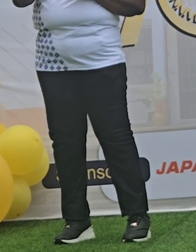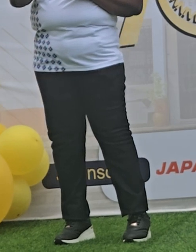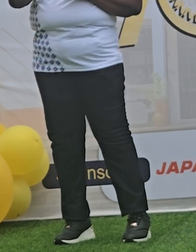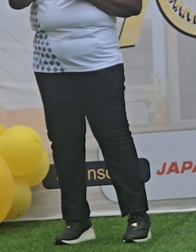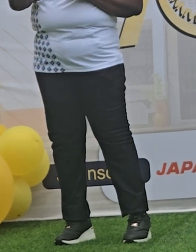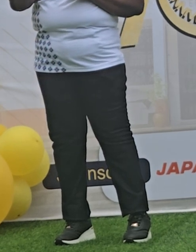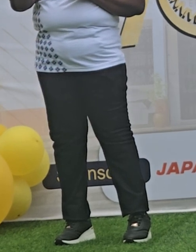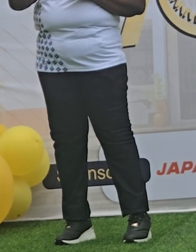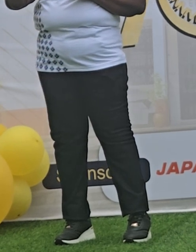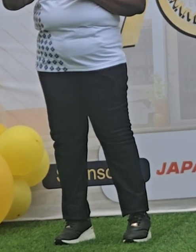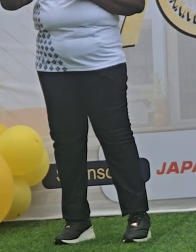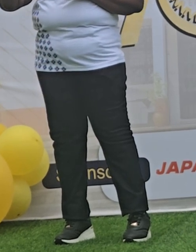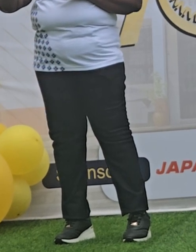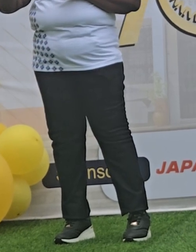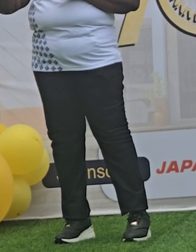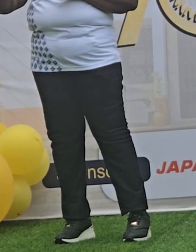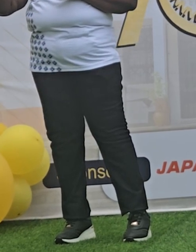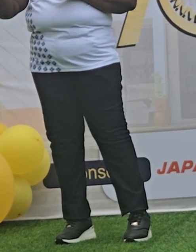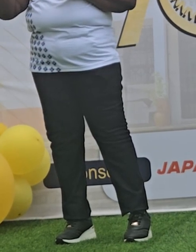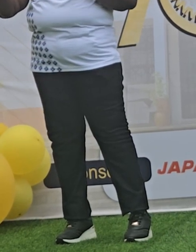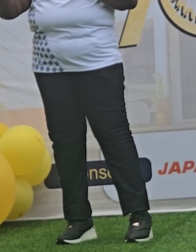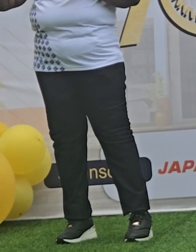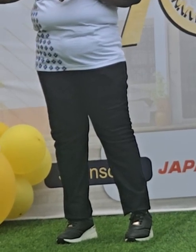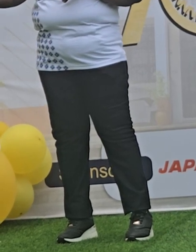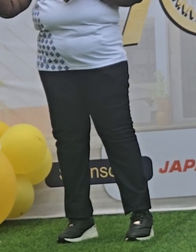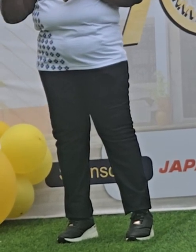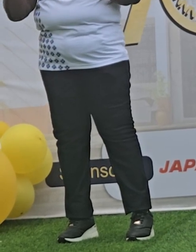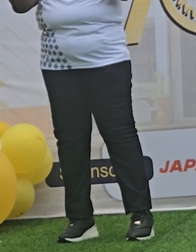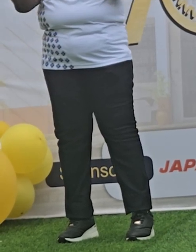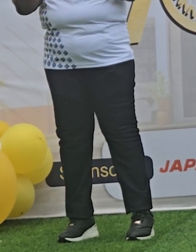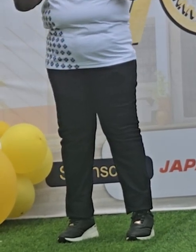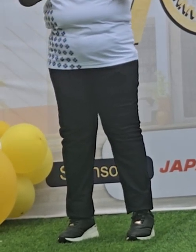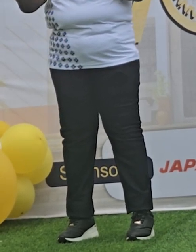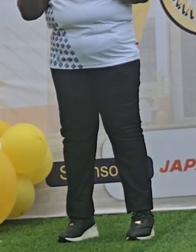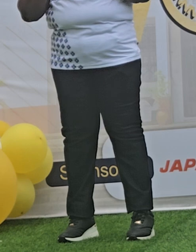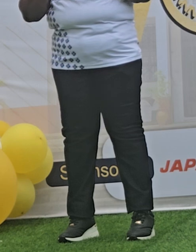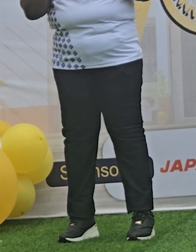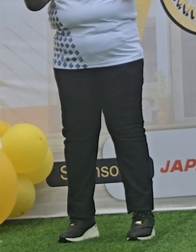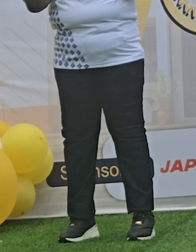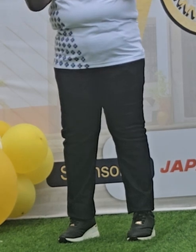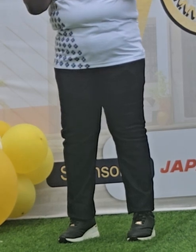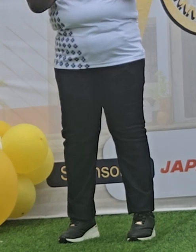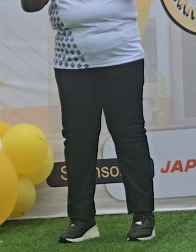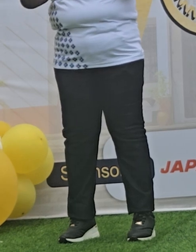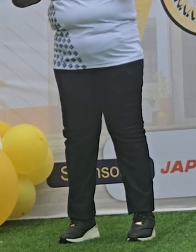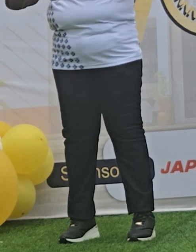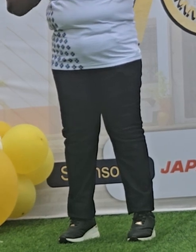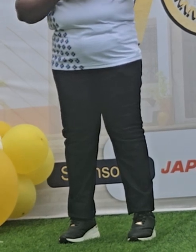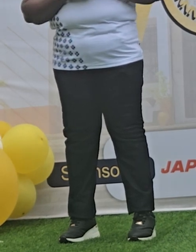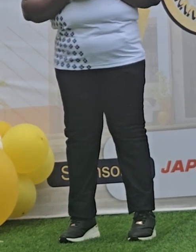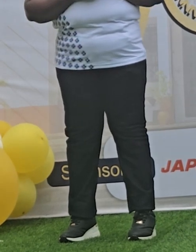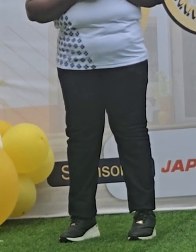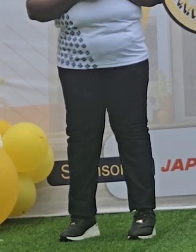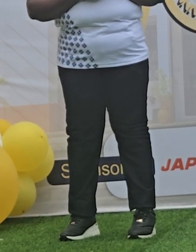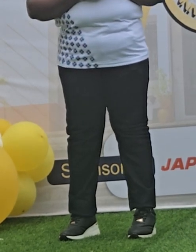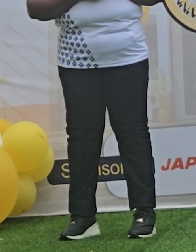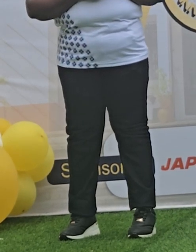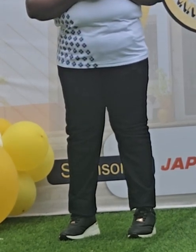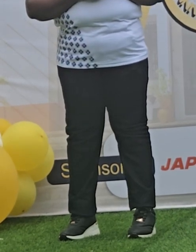to strengthen students and teaching in the university.